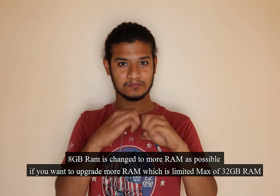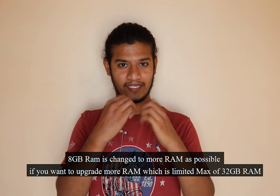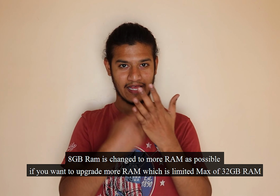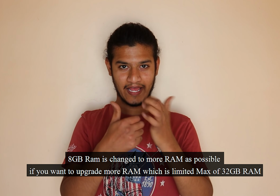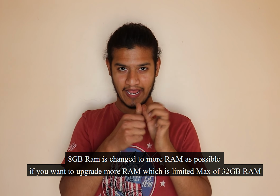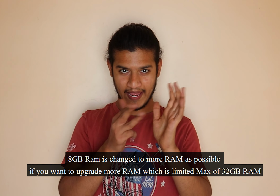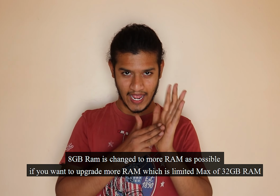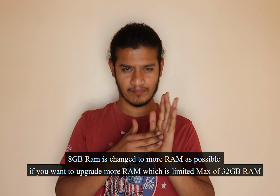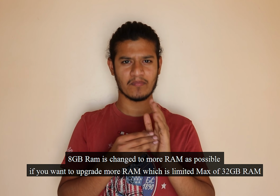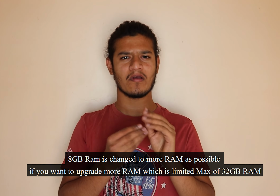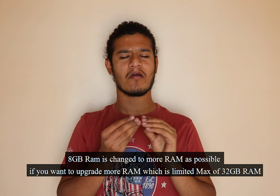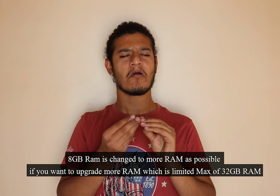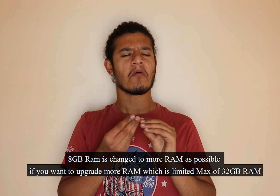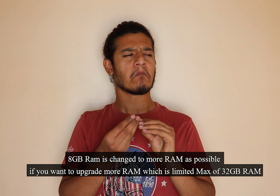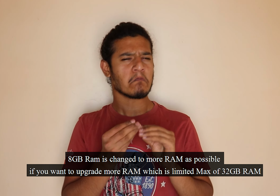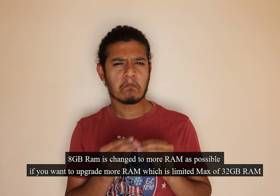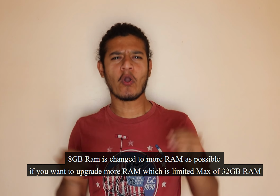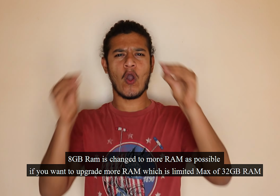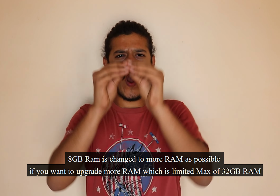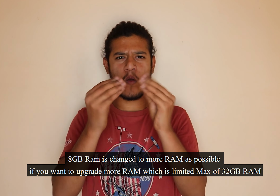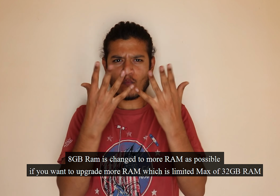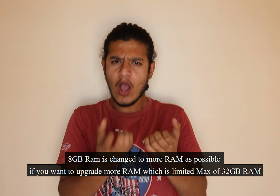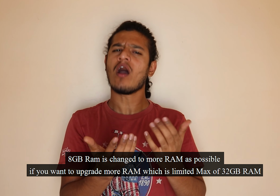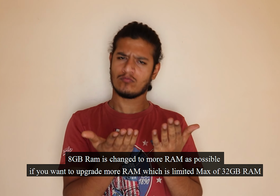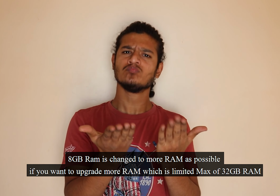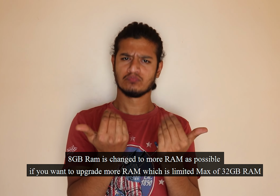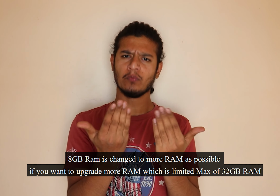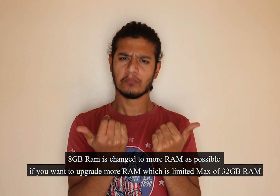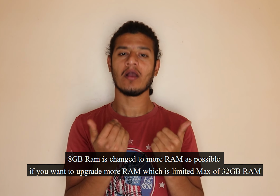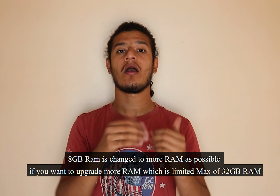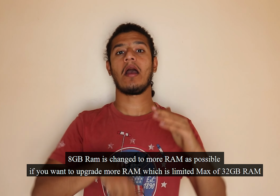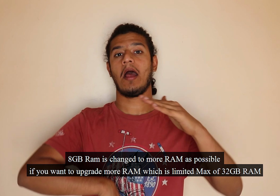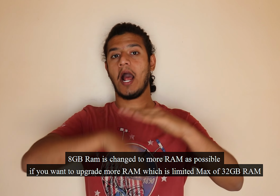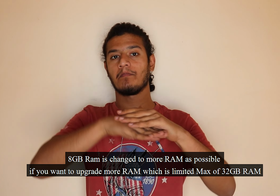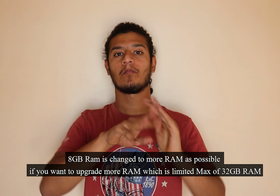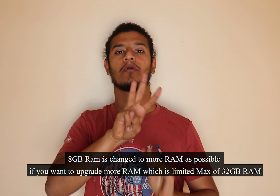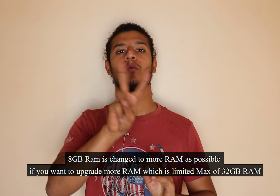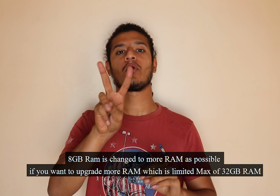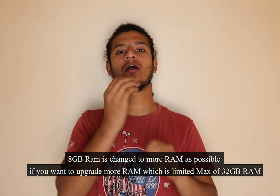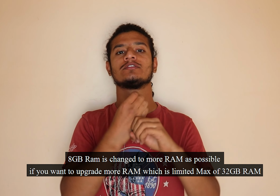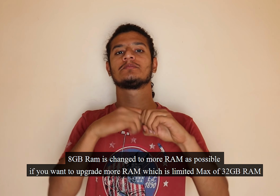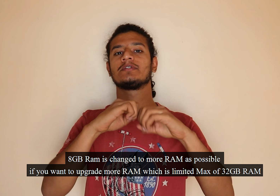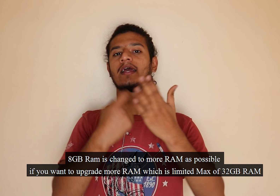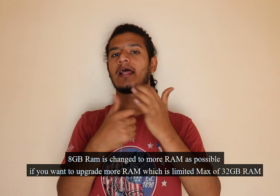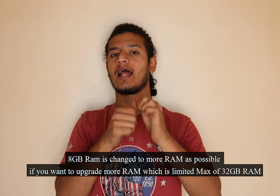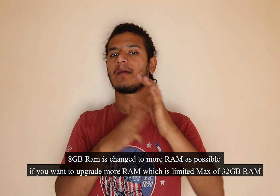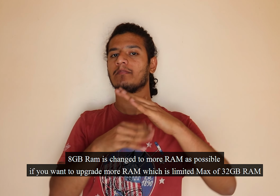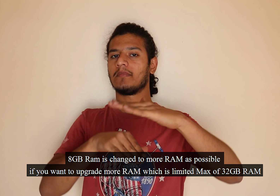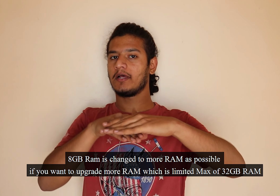8GB RAM is changed to more RAM as possible if you want to upgrade more RAM, which is limited max of 32GB